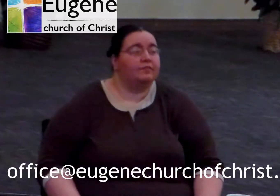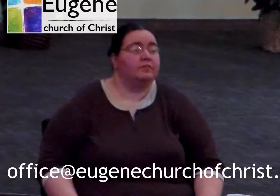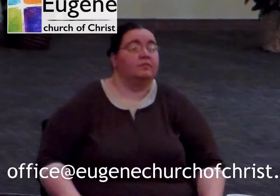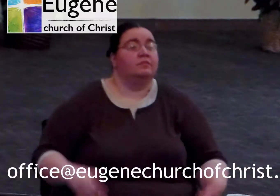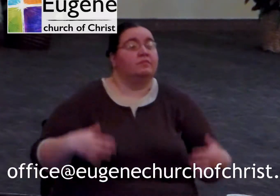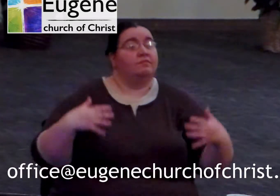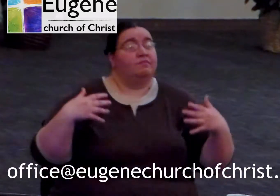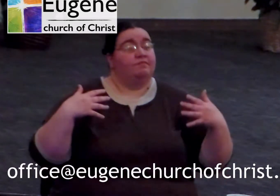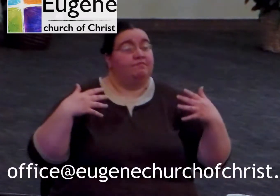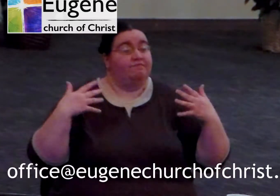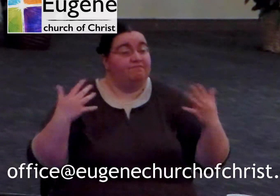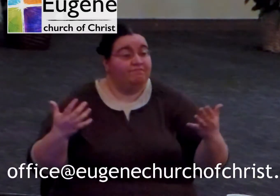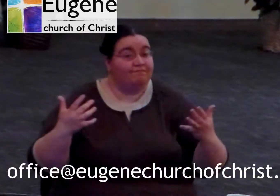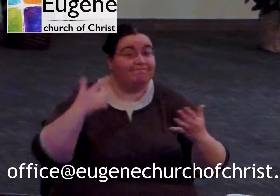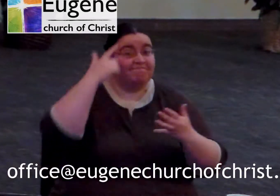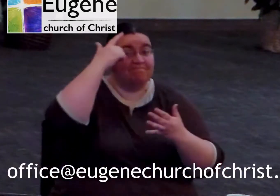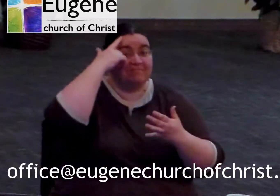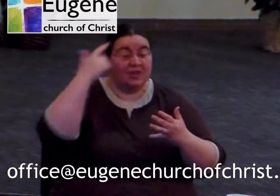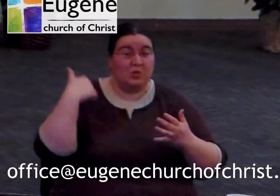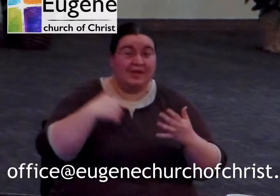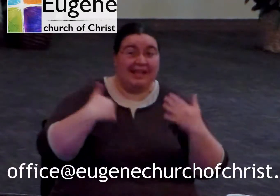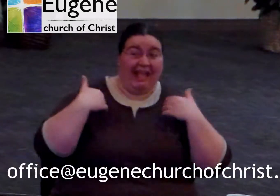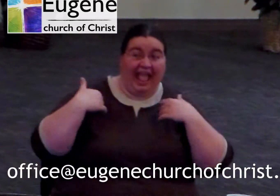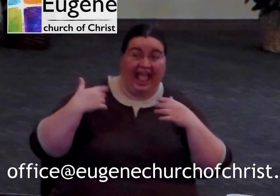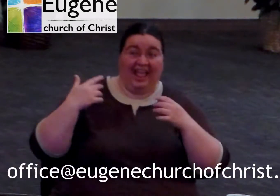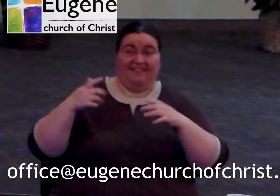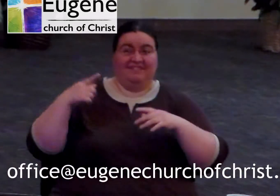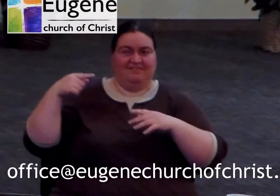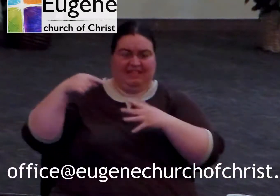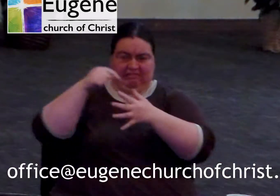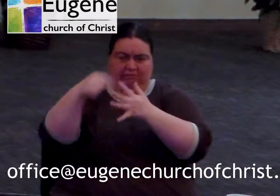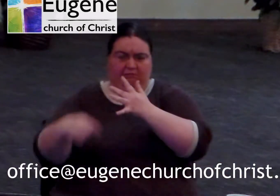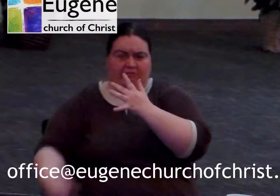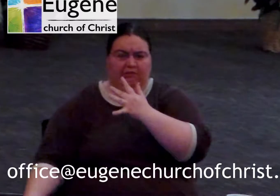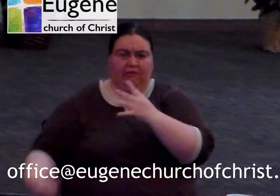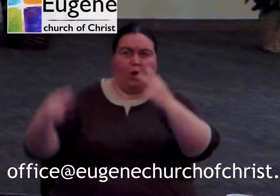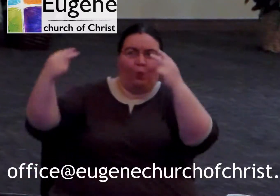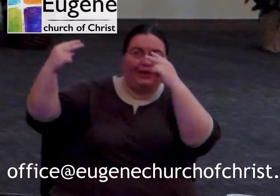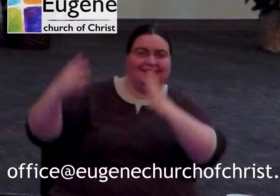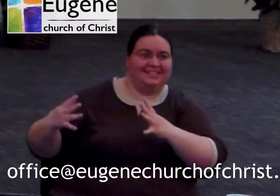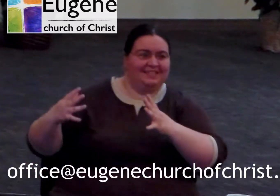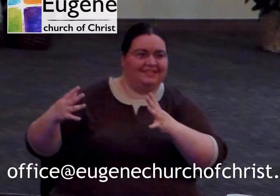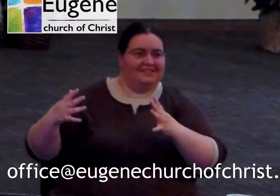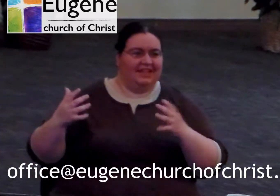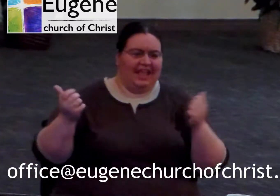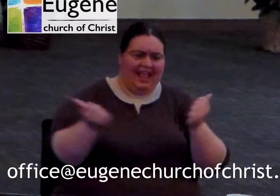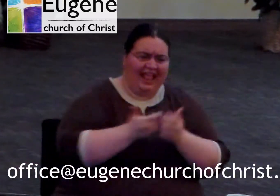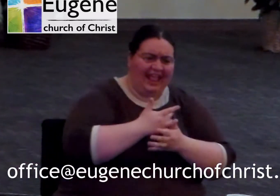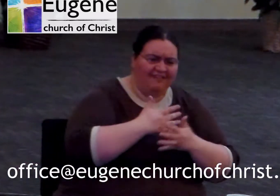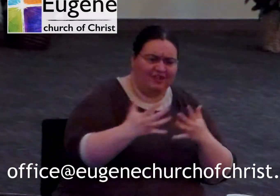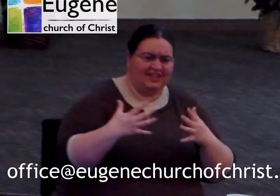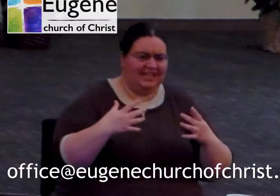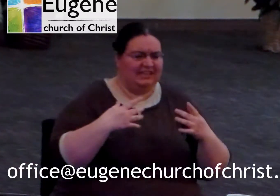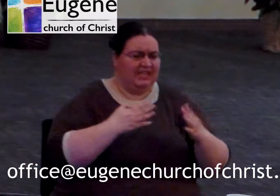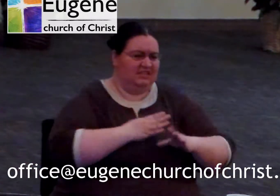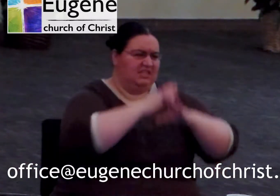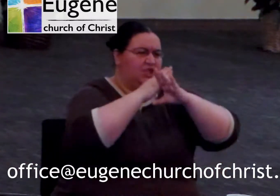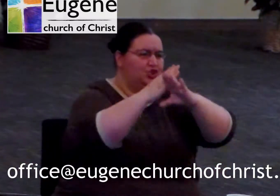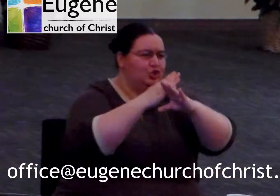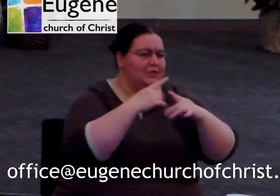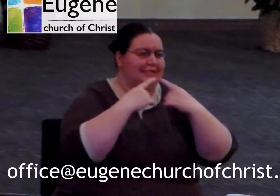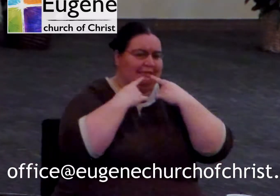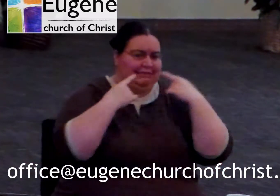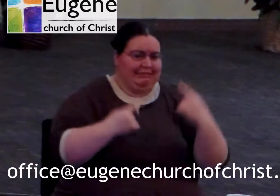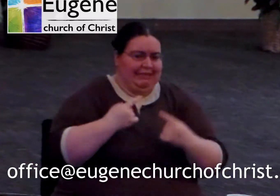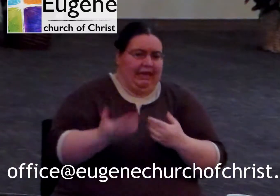entangles. And let us run with perseverance the race marked out for us. Let us fix our eyes on Jesus, the